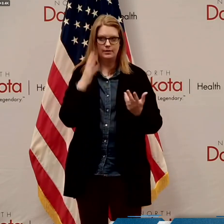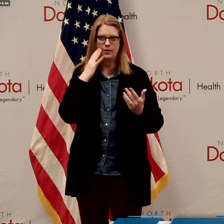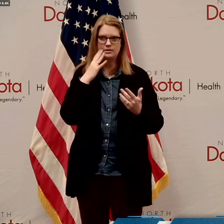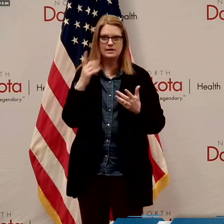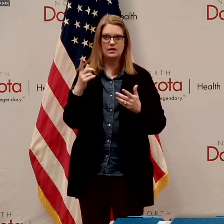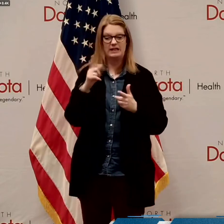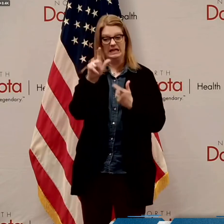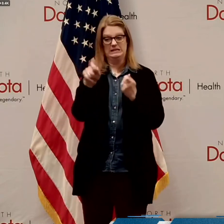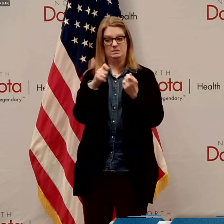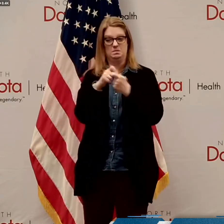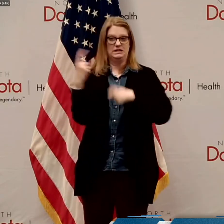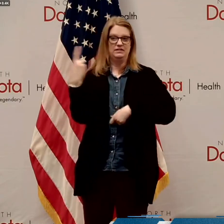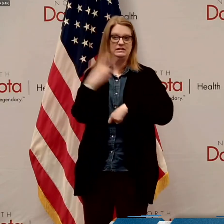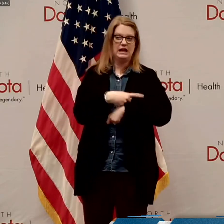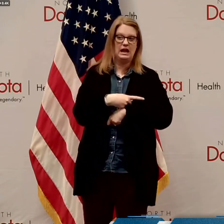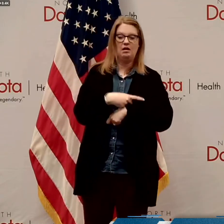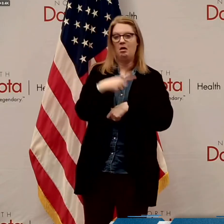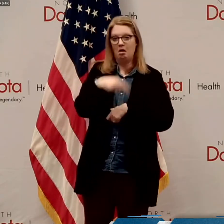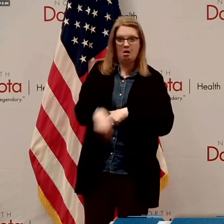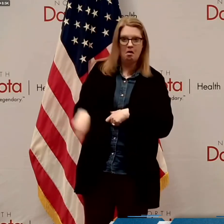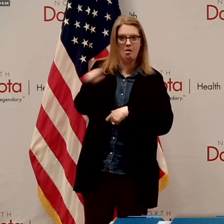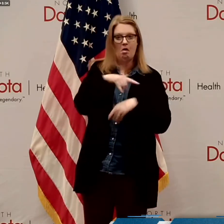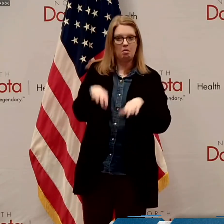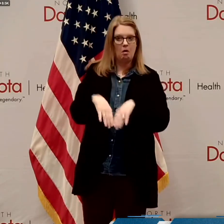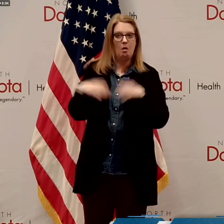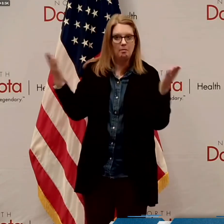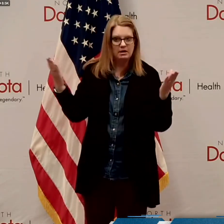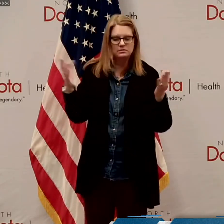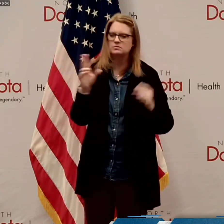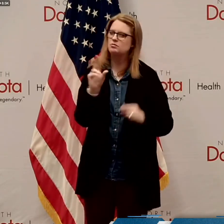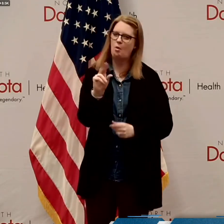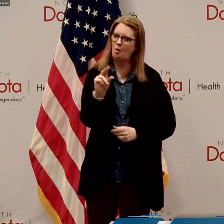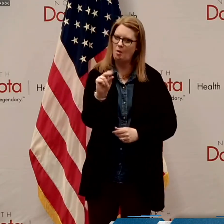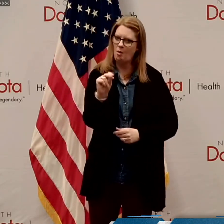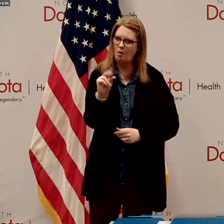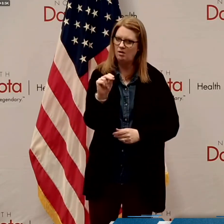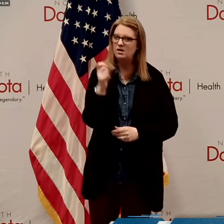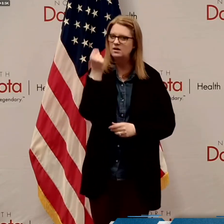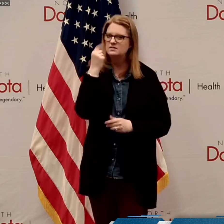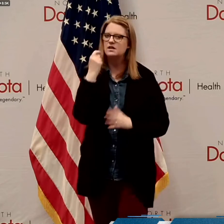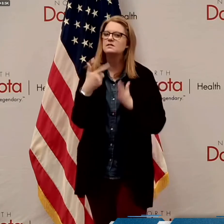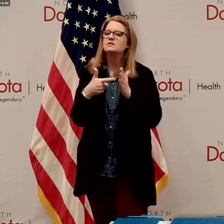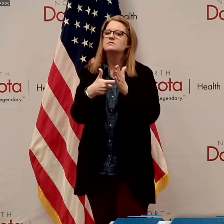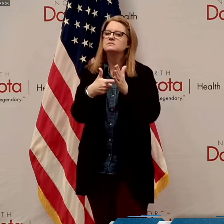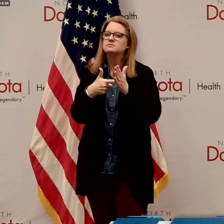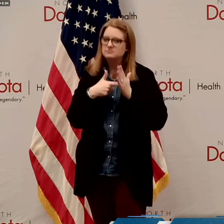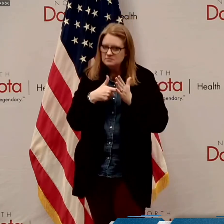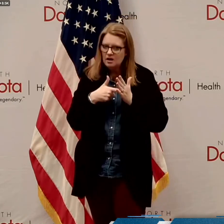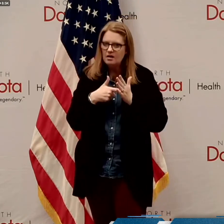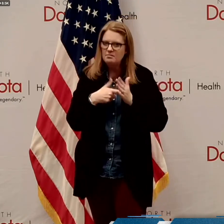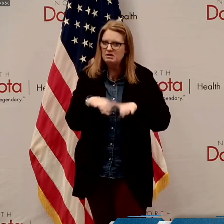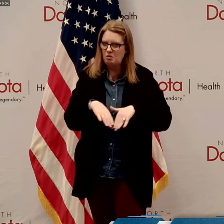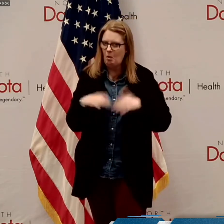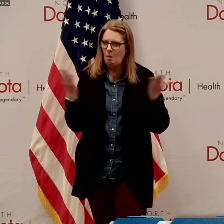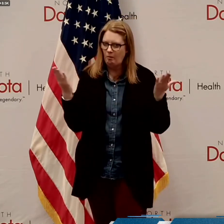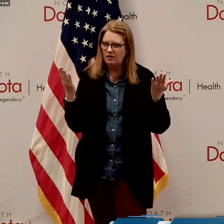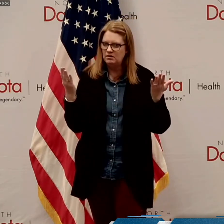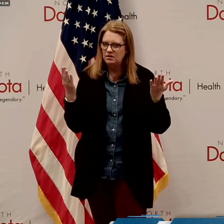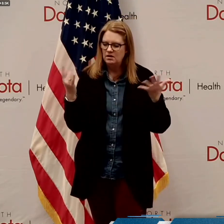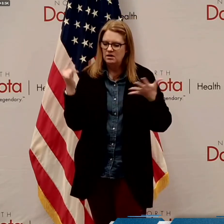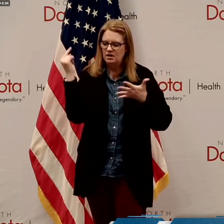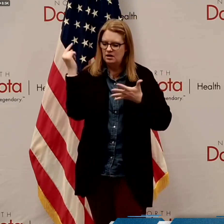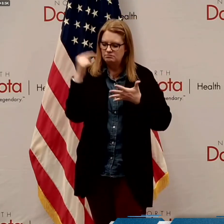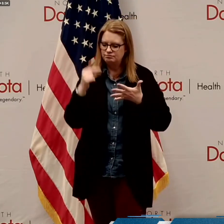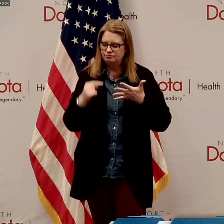opening date in the White House proposal, but there is criteria, and that criteria looks at all the things that we've talked about in these press